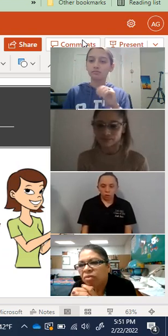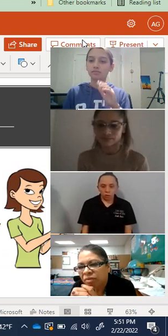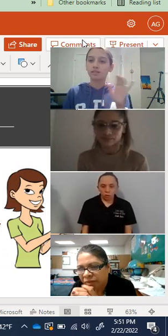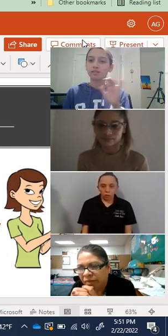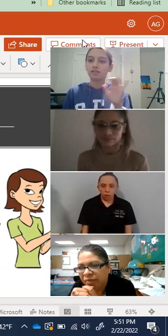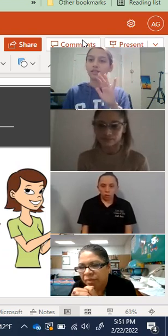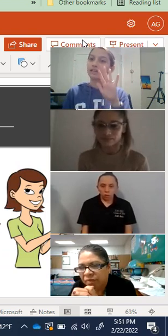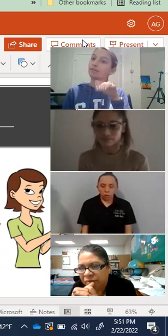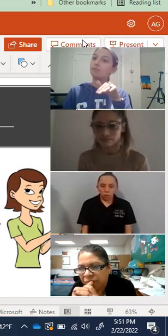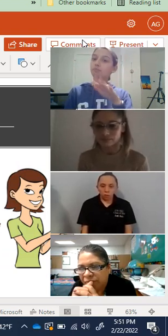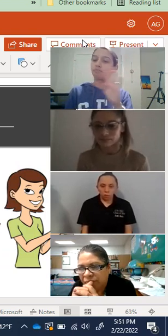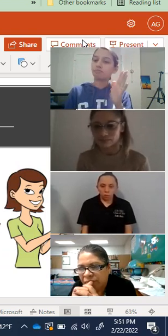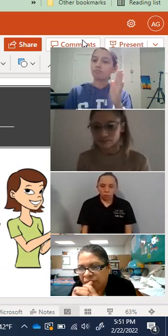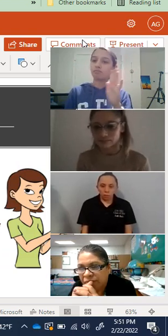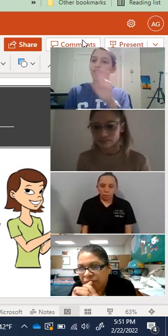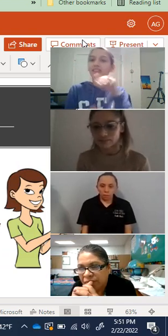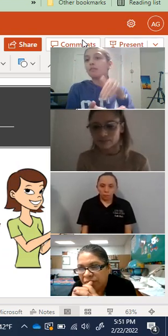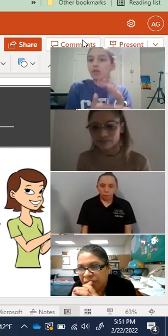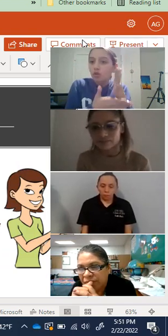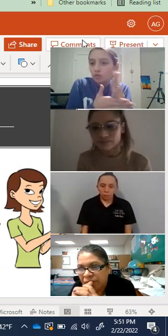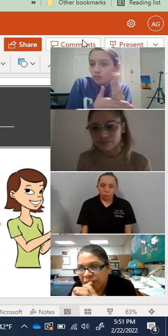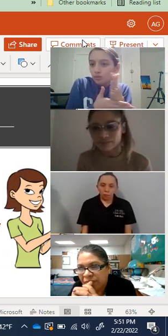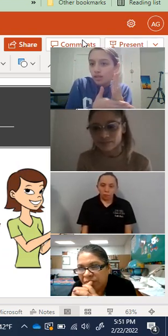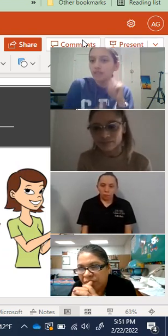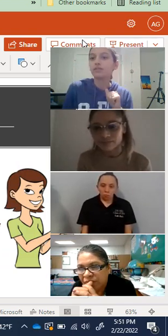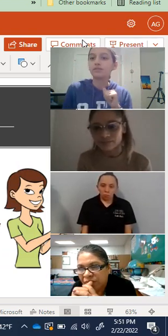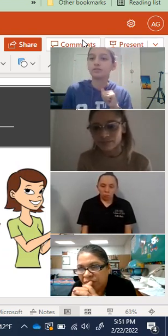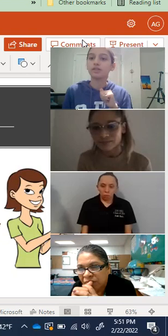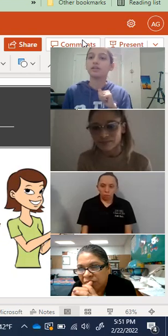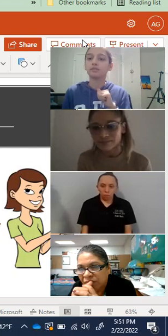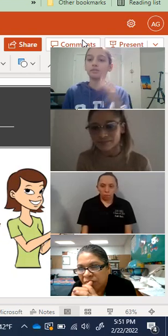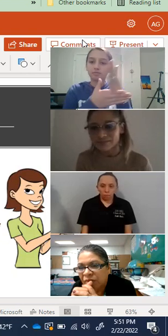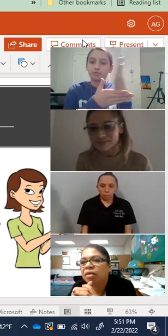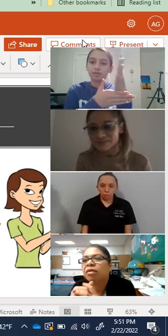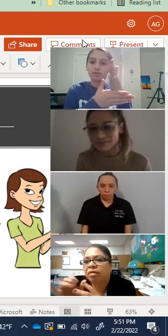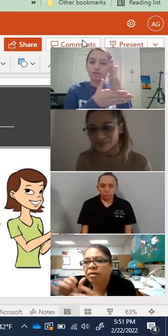or like in the middle, kind of, yeah.